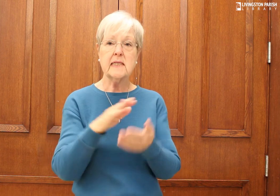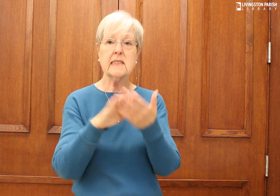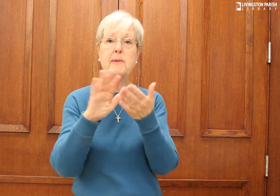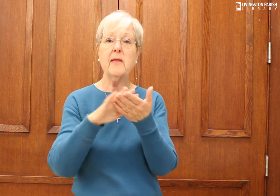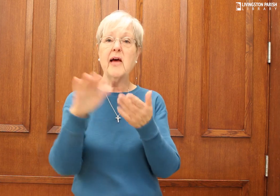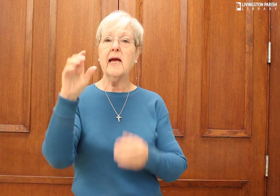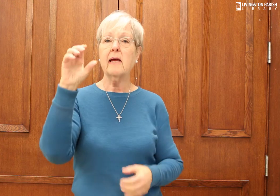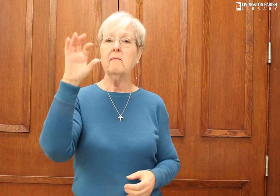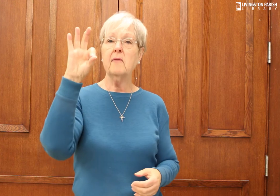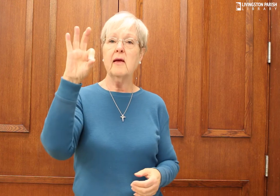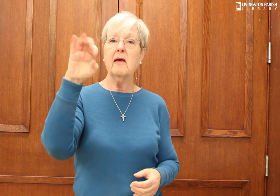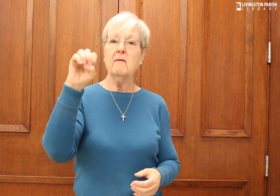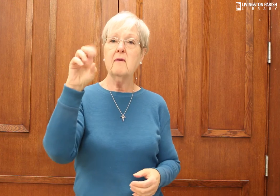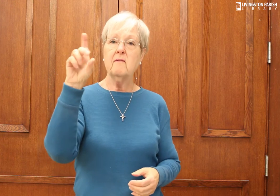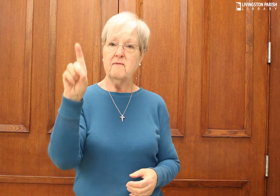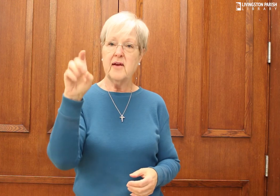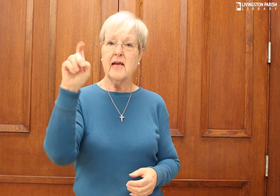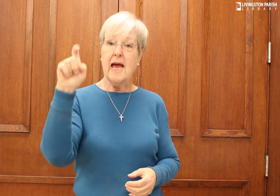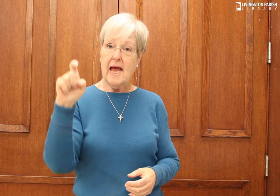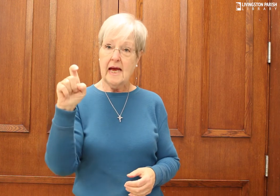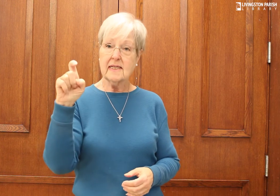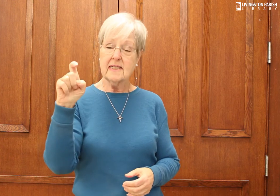let's spell that again, FedEx.